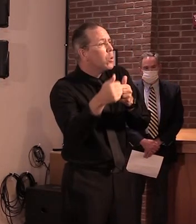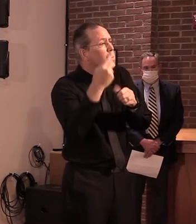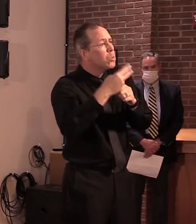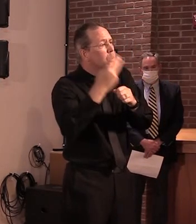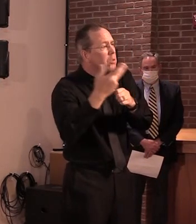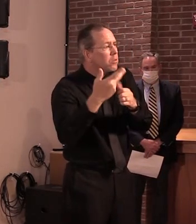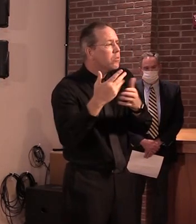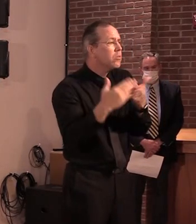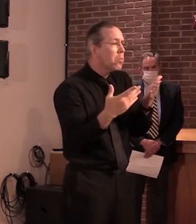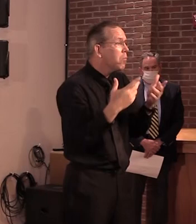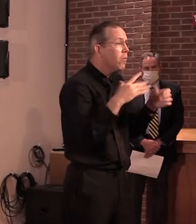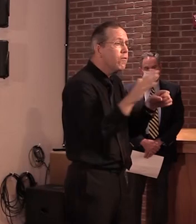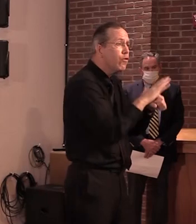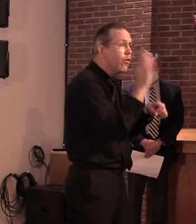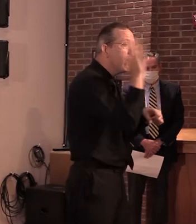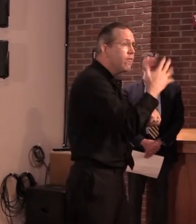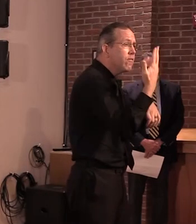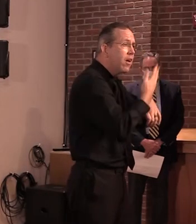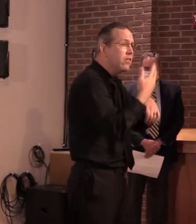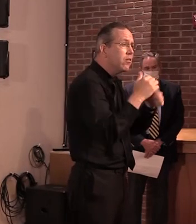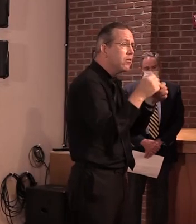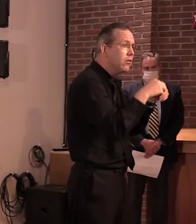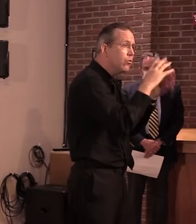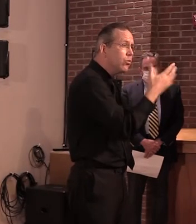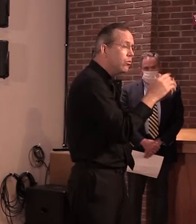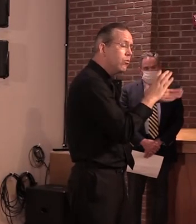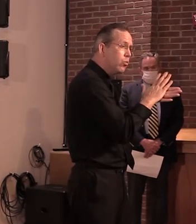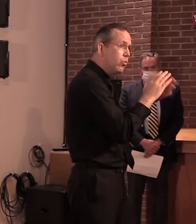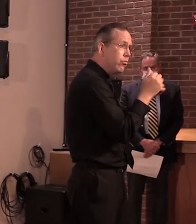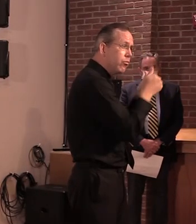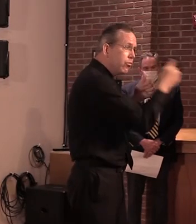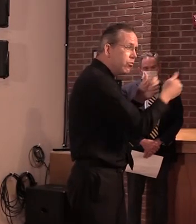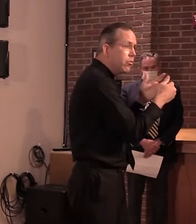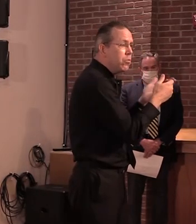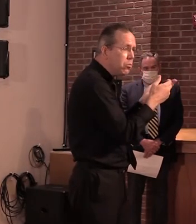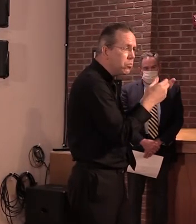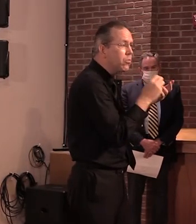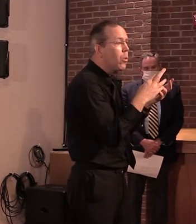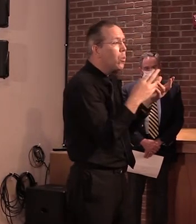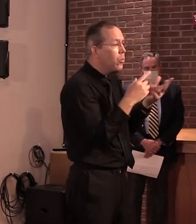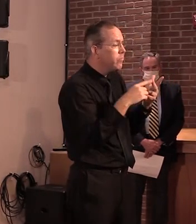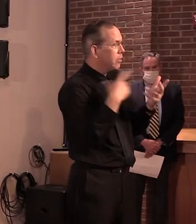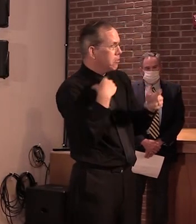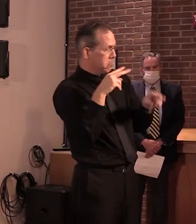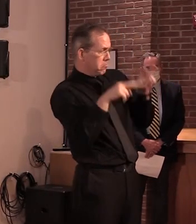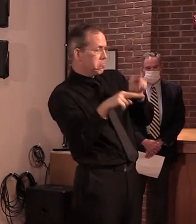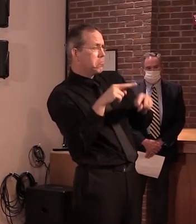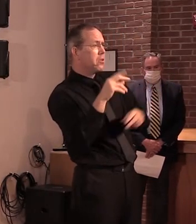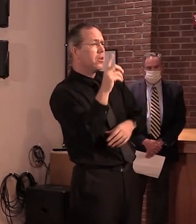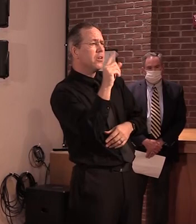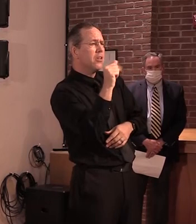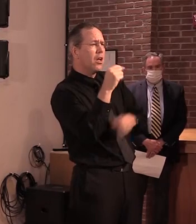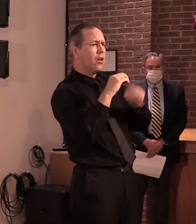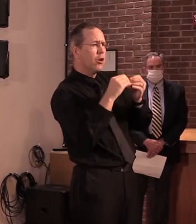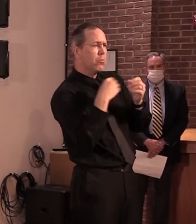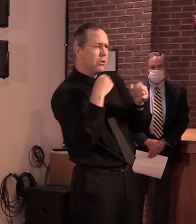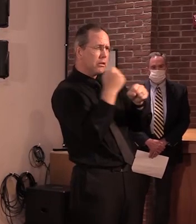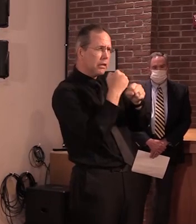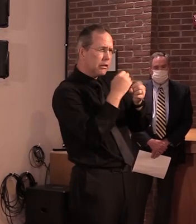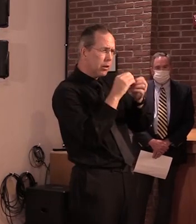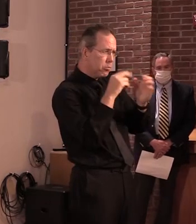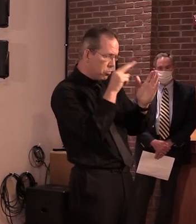All Vermont's data and science and the expert advice would allow for more in-person instruction than many schools are currently